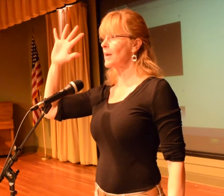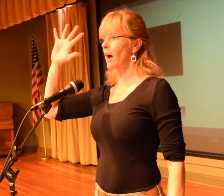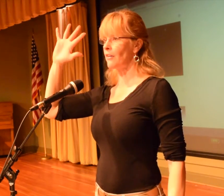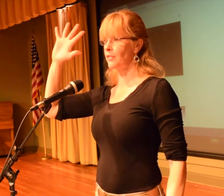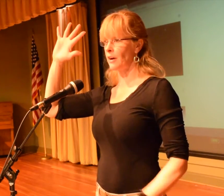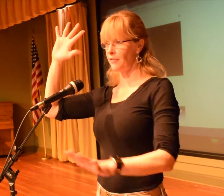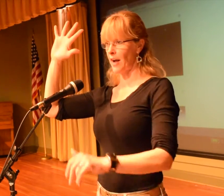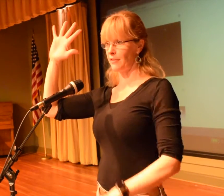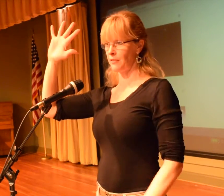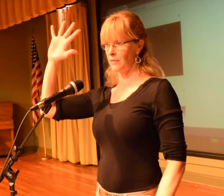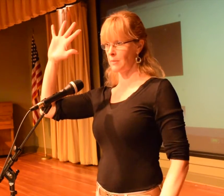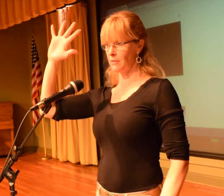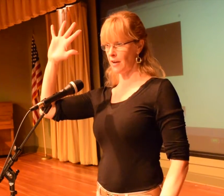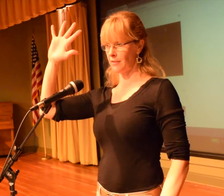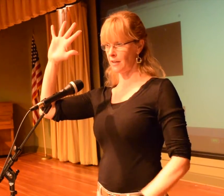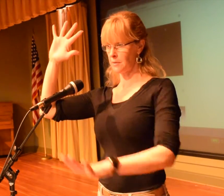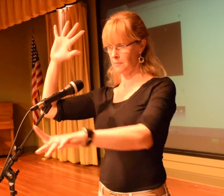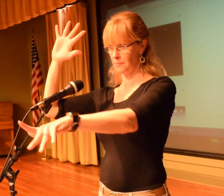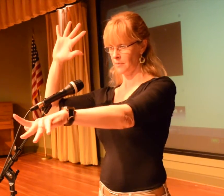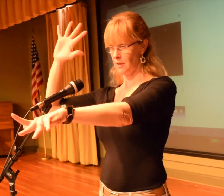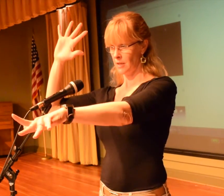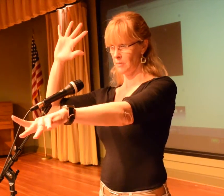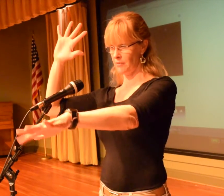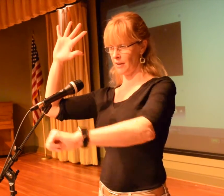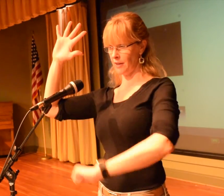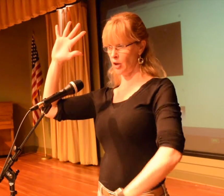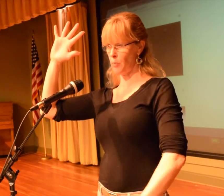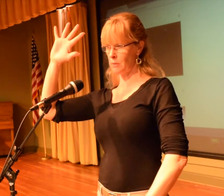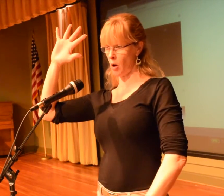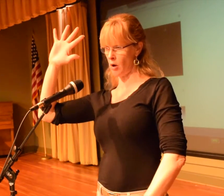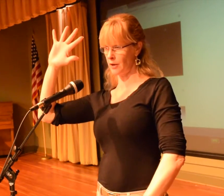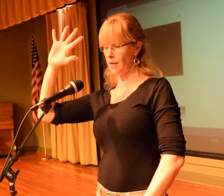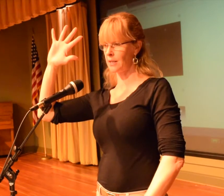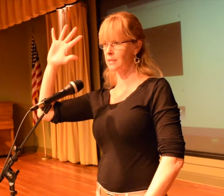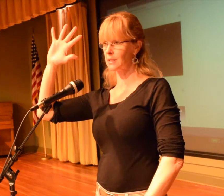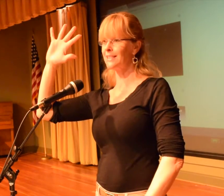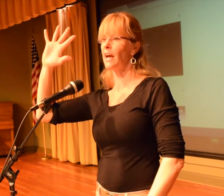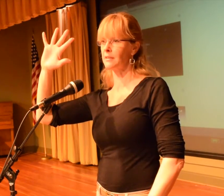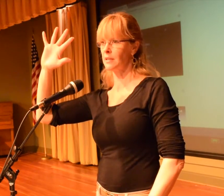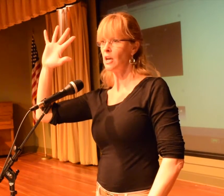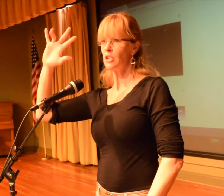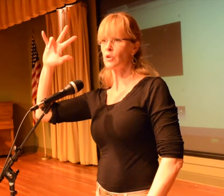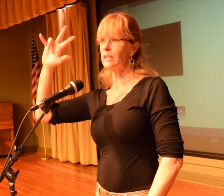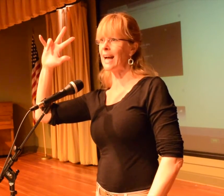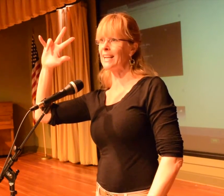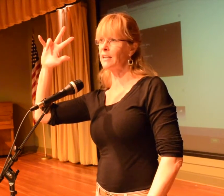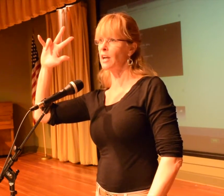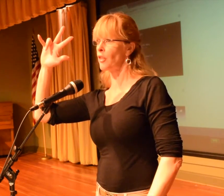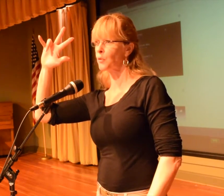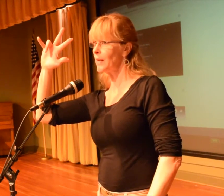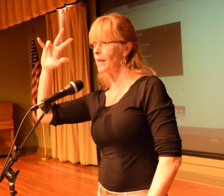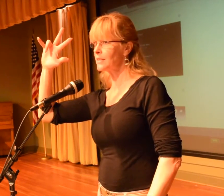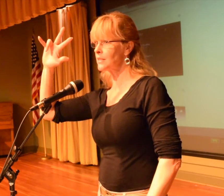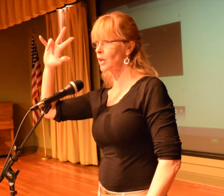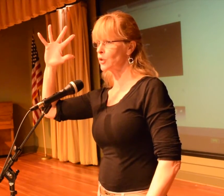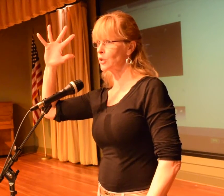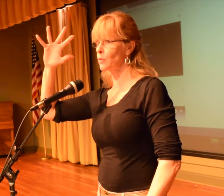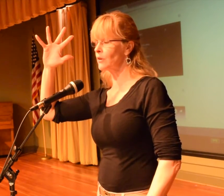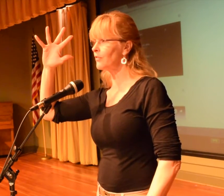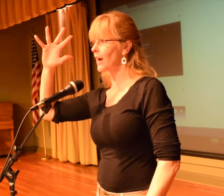me a 5. Give me a 5 hand. Give me a 5 hand. Open up all your hands. Yes. So a 3 hand is not good. You want a 5